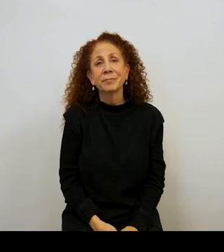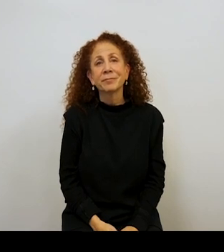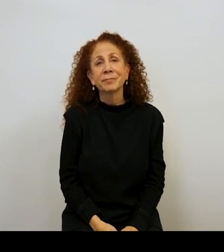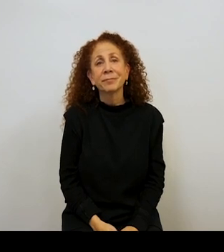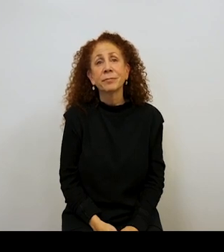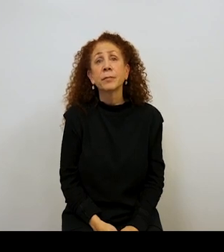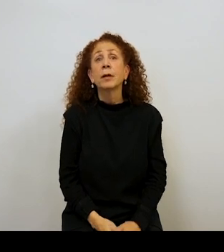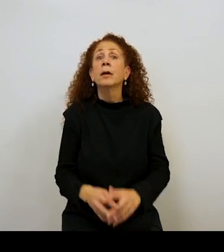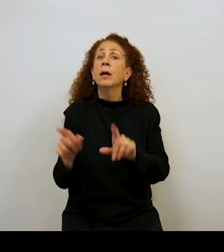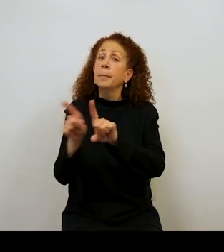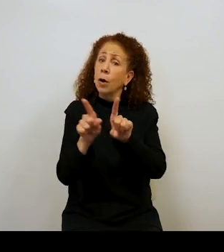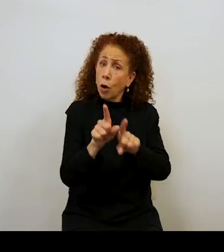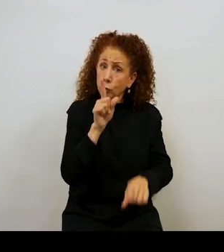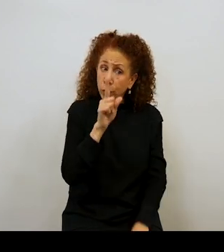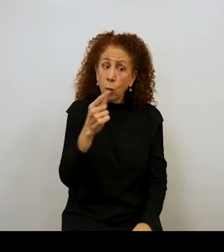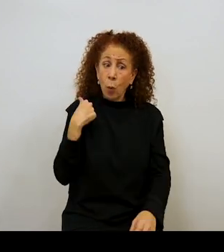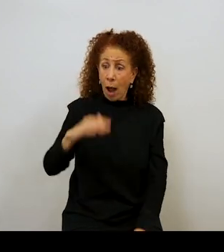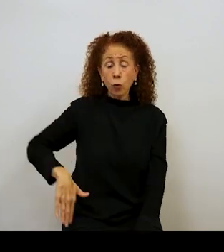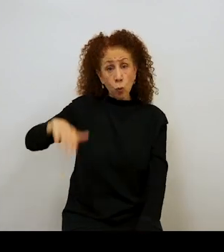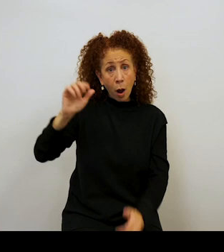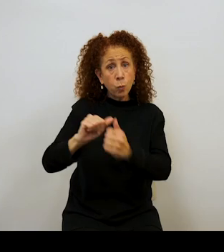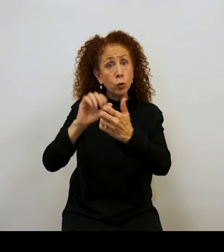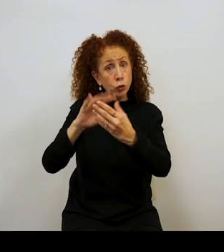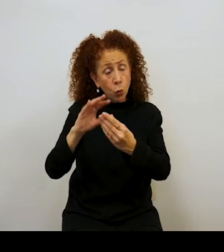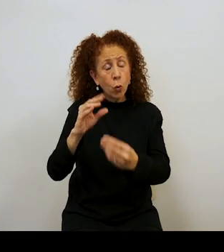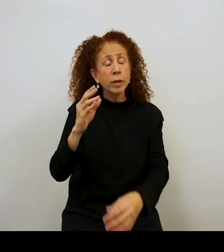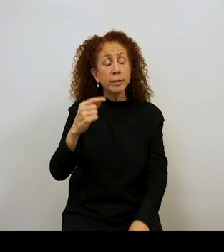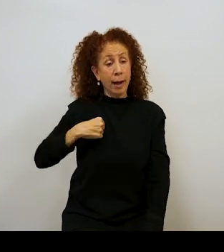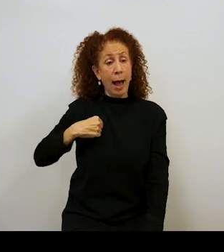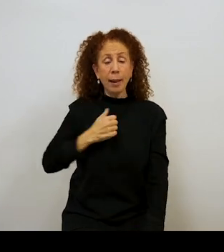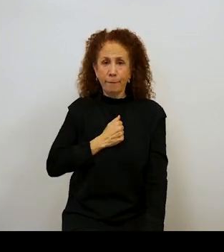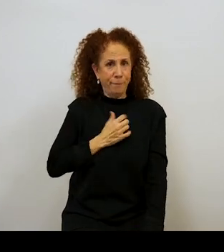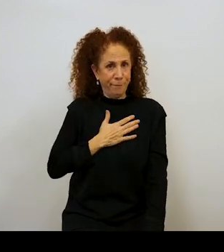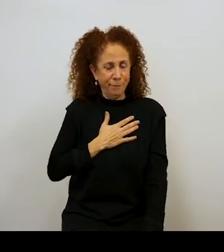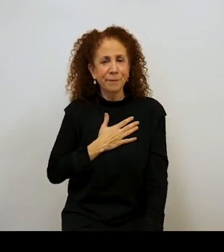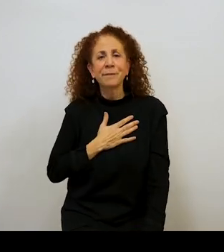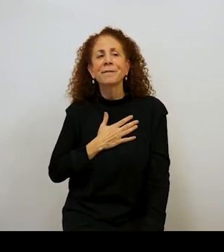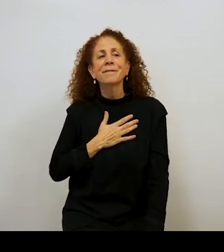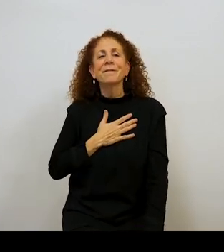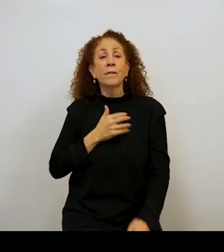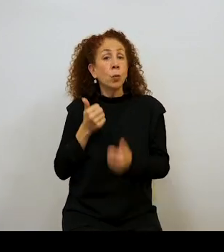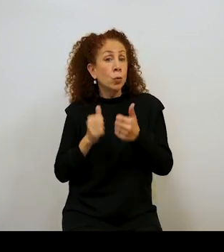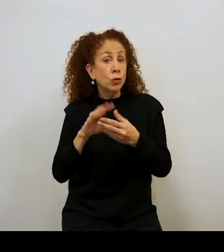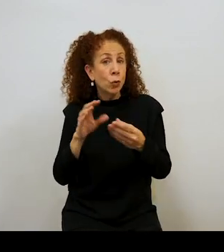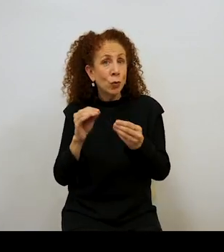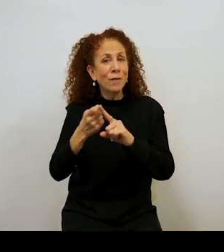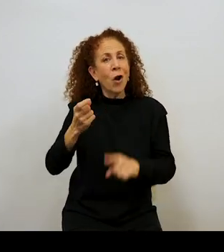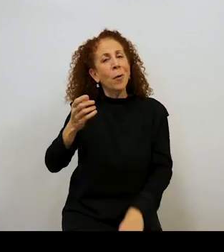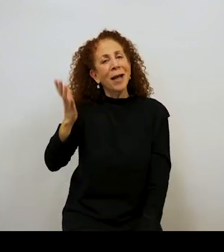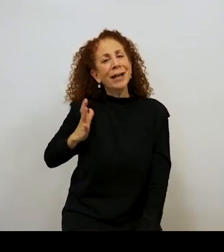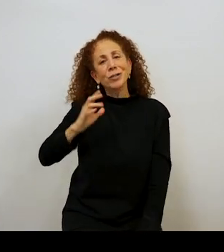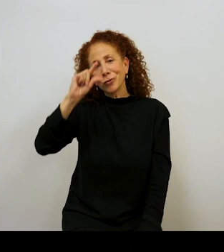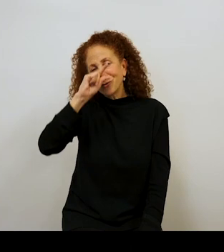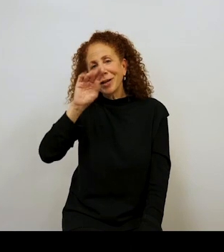But it also is that, you know, when I grew up, the stories that I loved the most were, in fact, the ancient Greek myths.